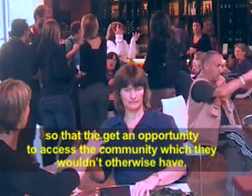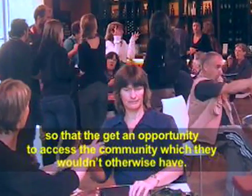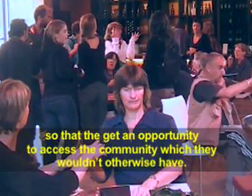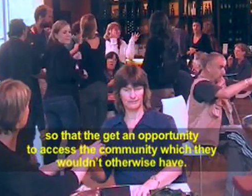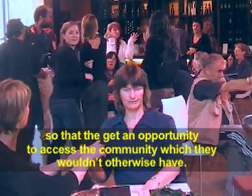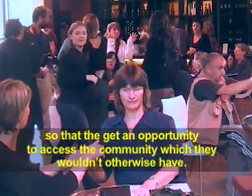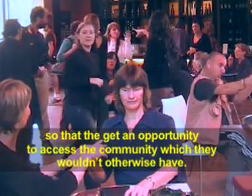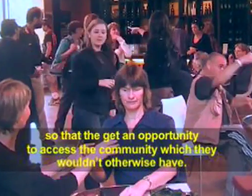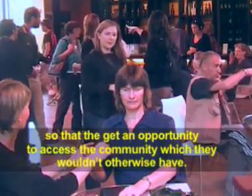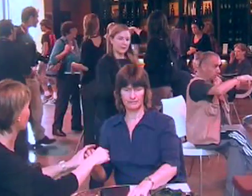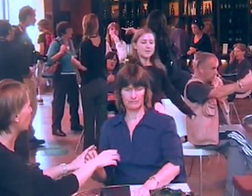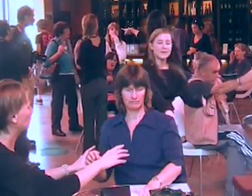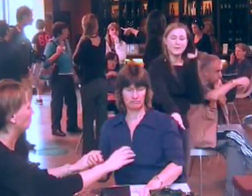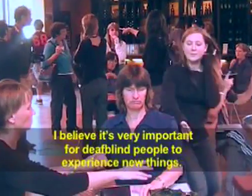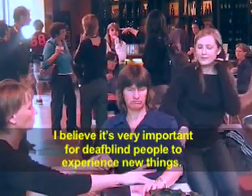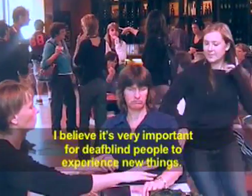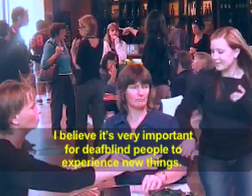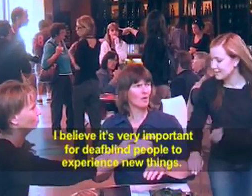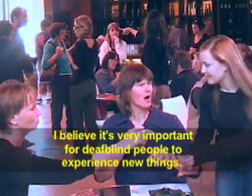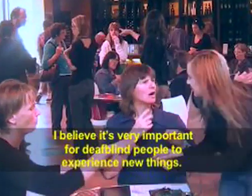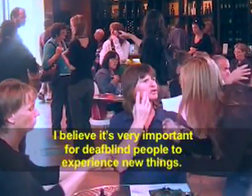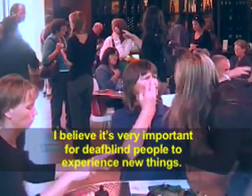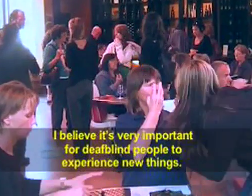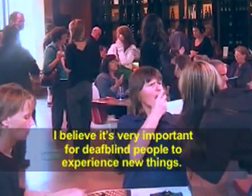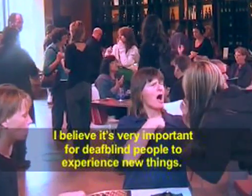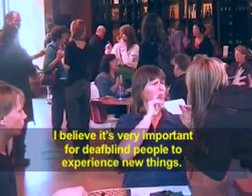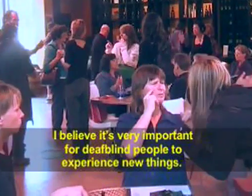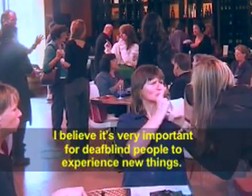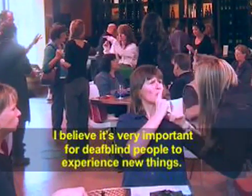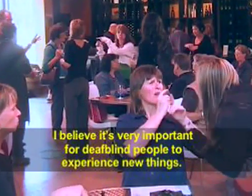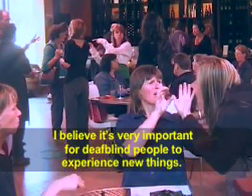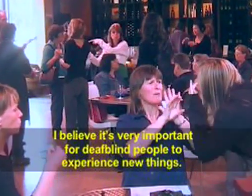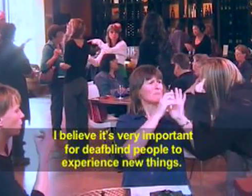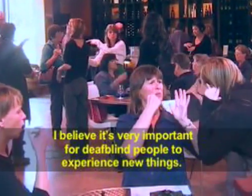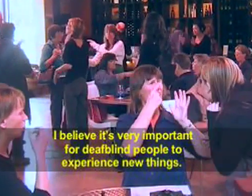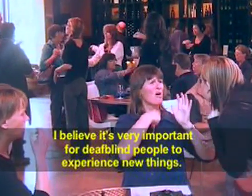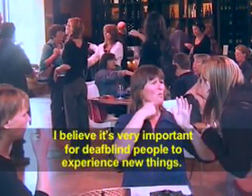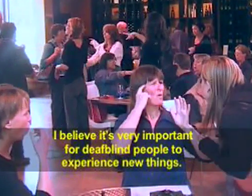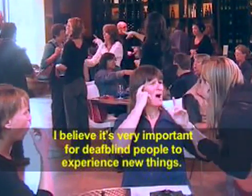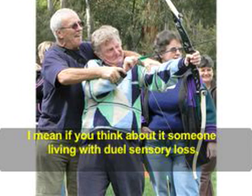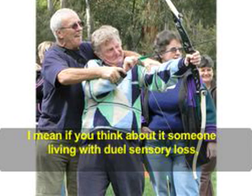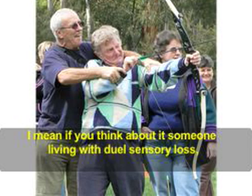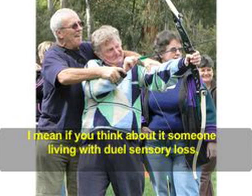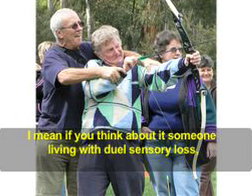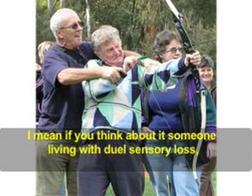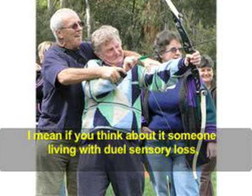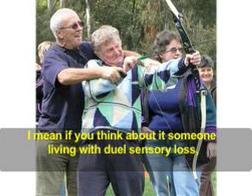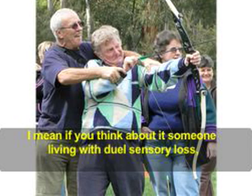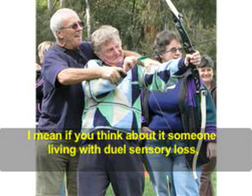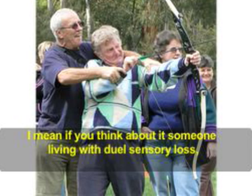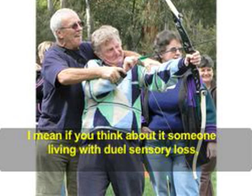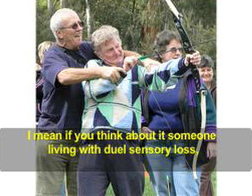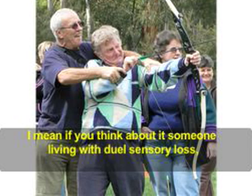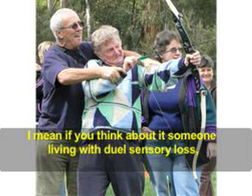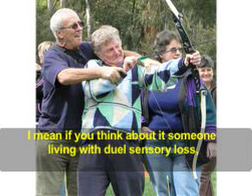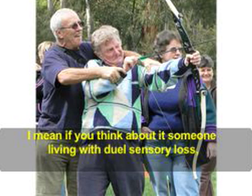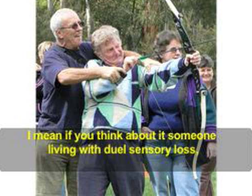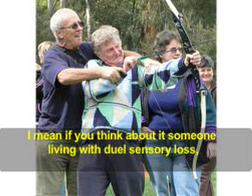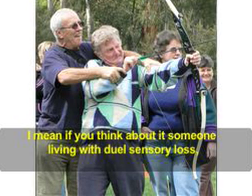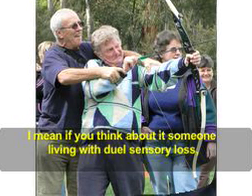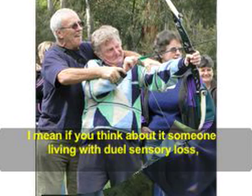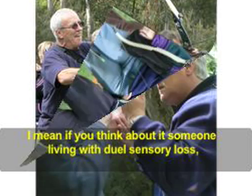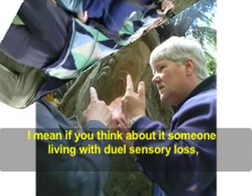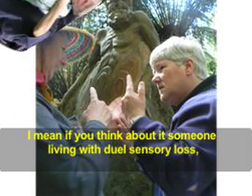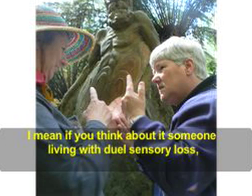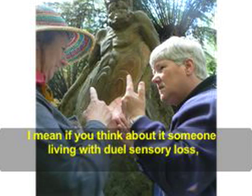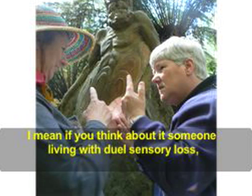which they wouldn't otherwise have. I believe it's very important for deafblind people to experience new things. I mean, if you think about it, somebody